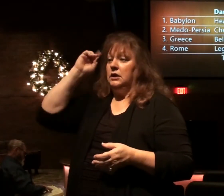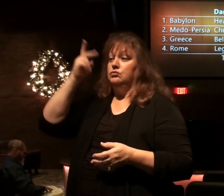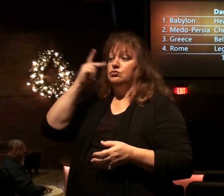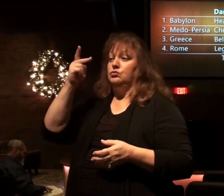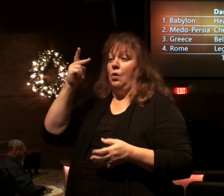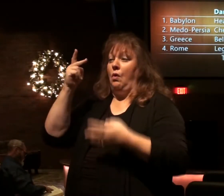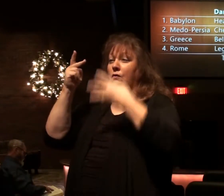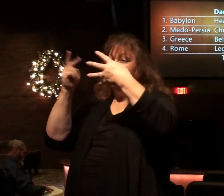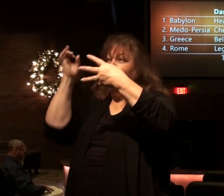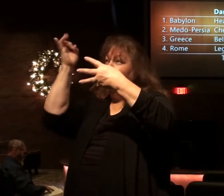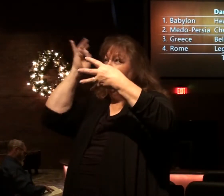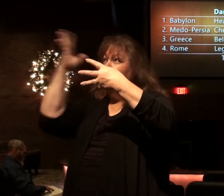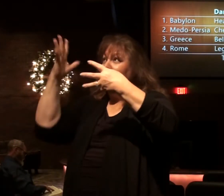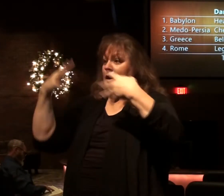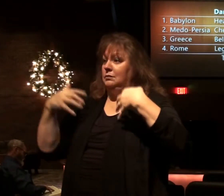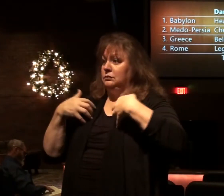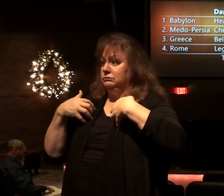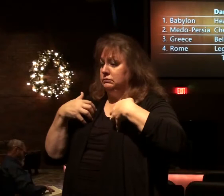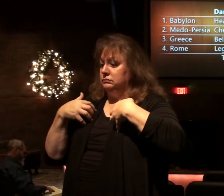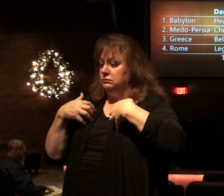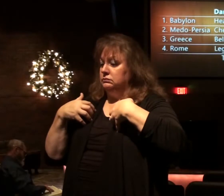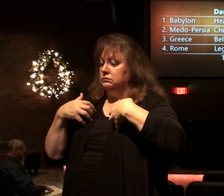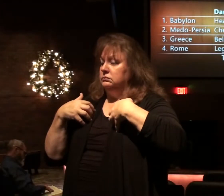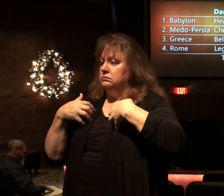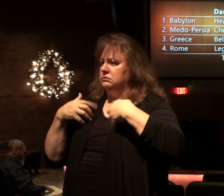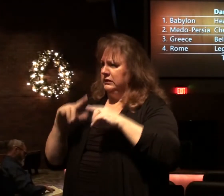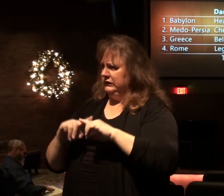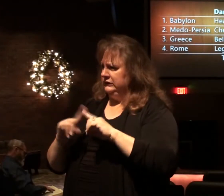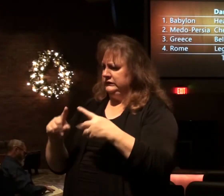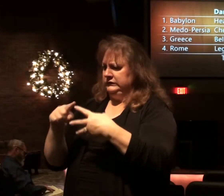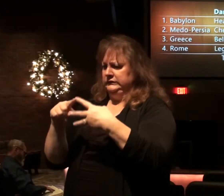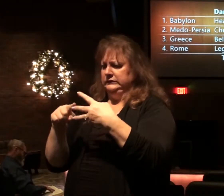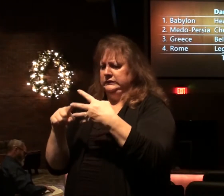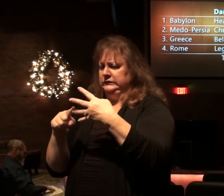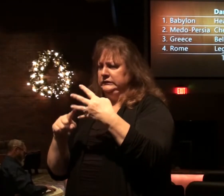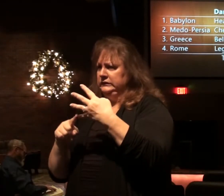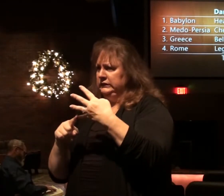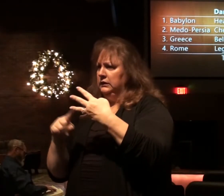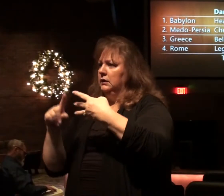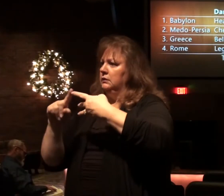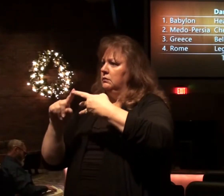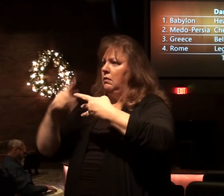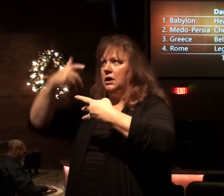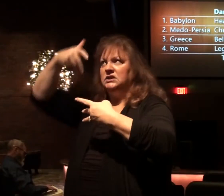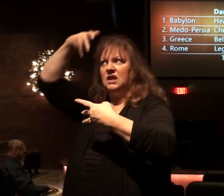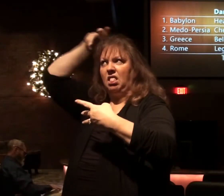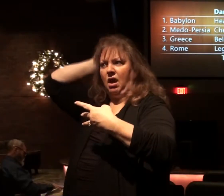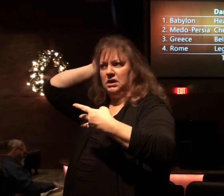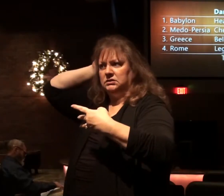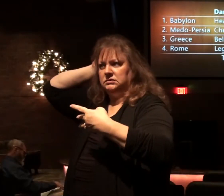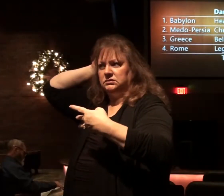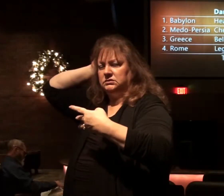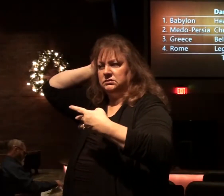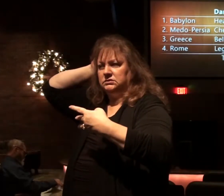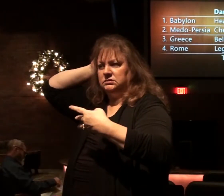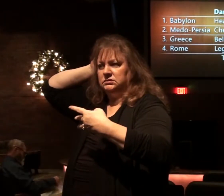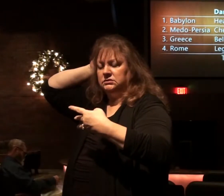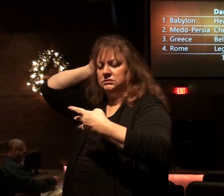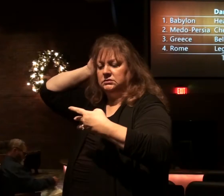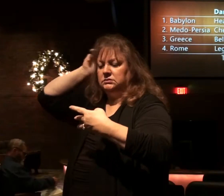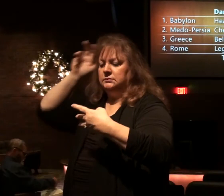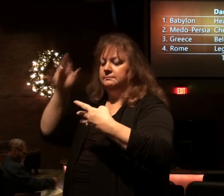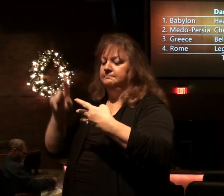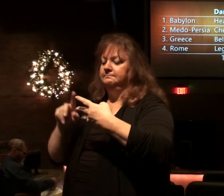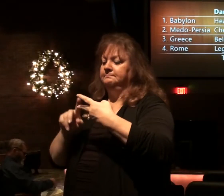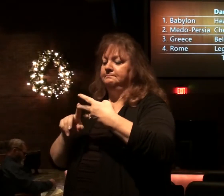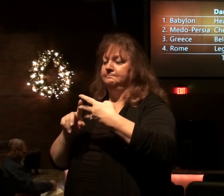4 great beasts coming up from the sea, different from one another. So the first is like a lion. Then